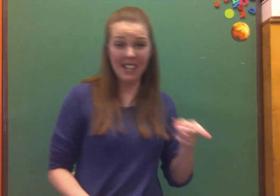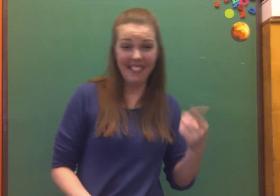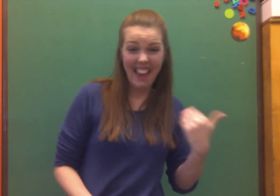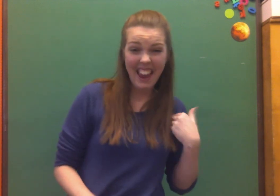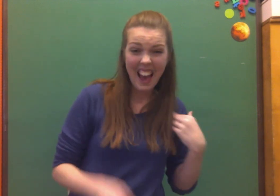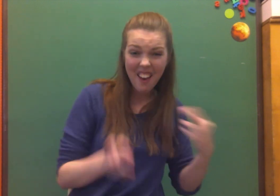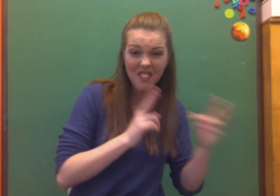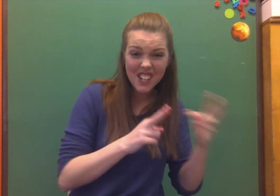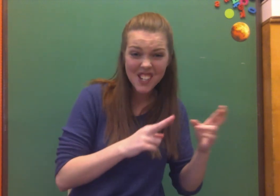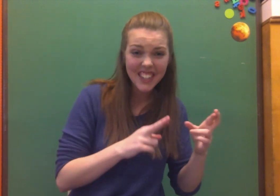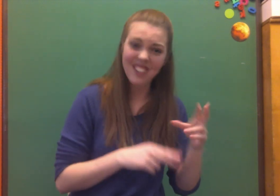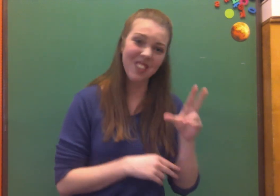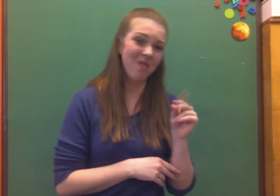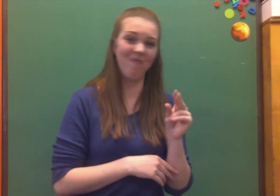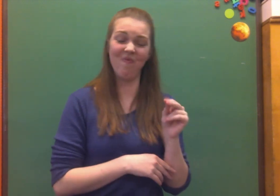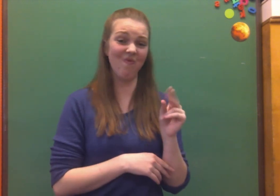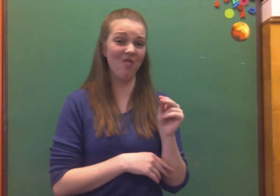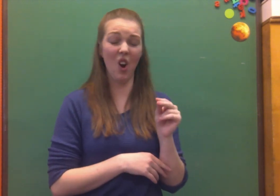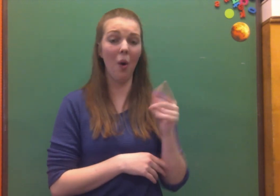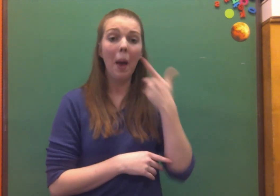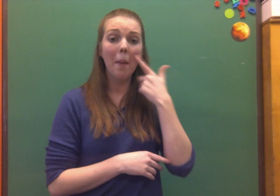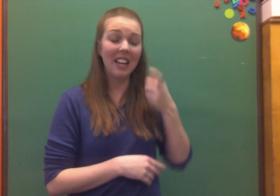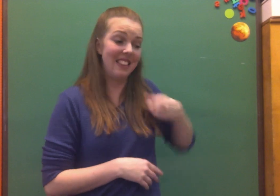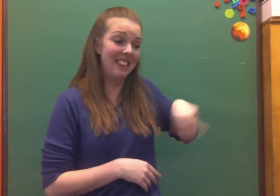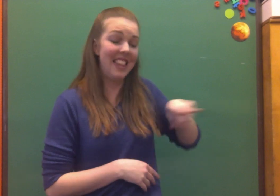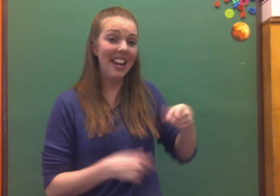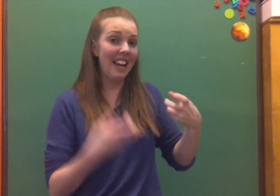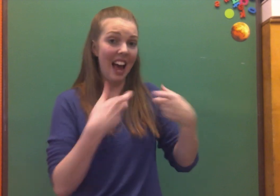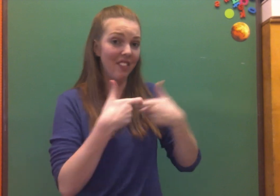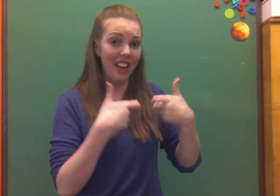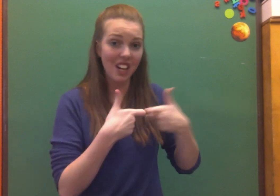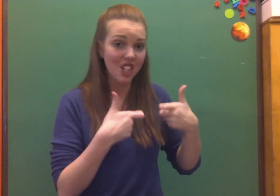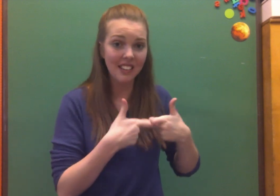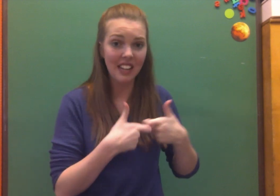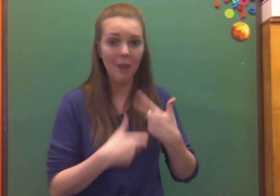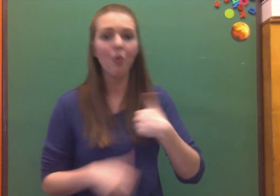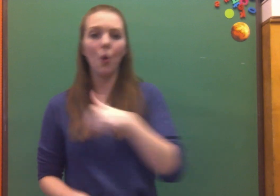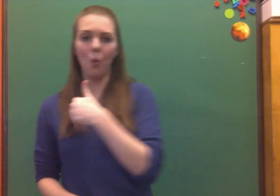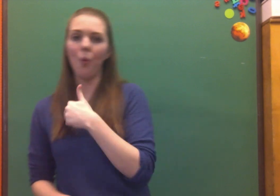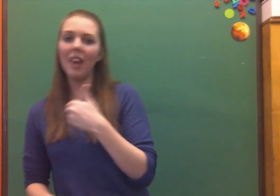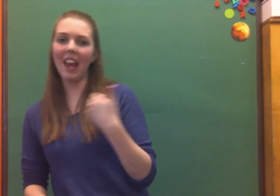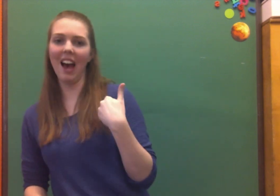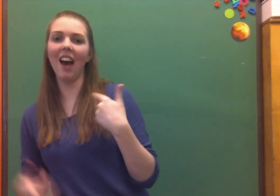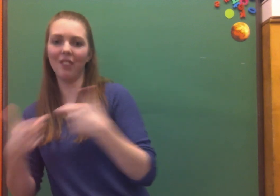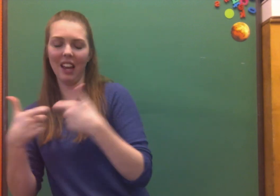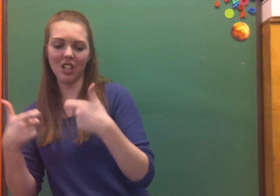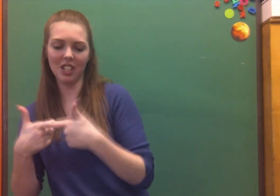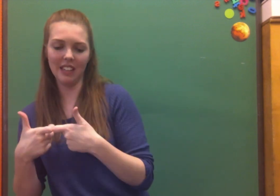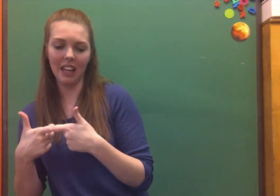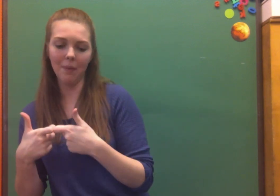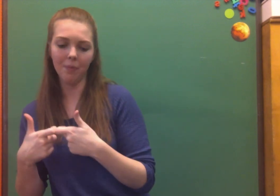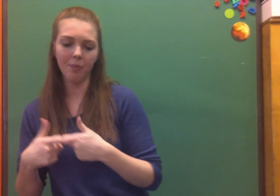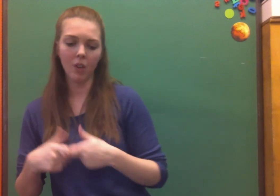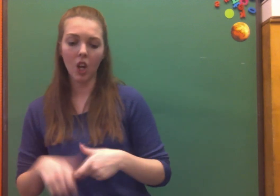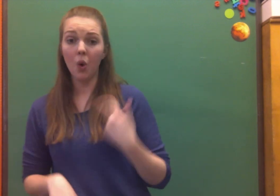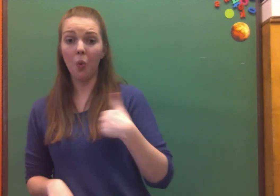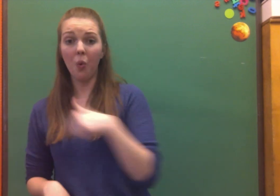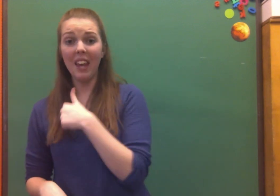they have refrigerators? No, because they didn't have electricity. We have electricity. We